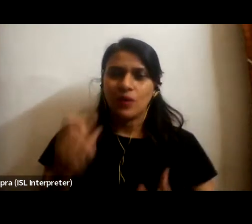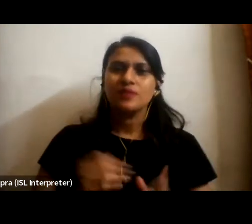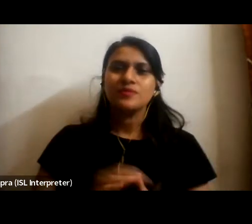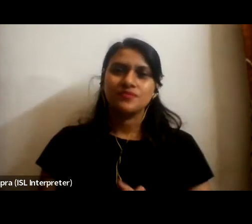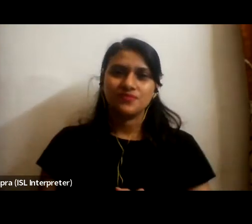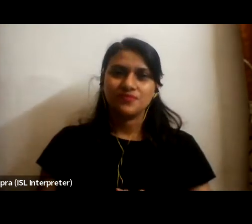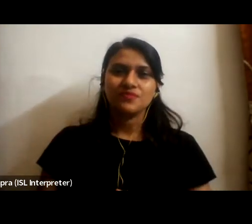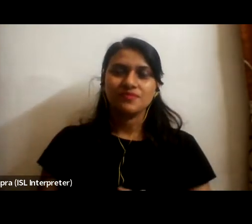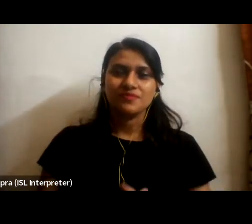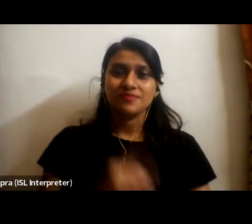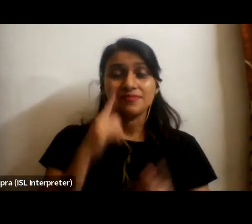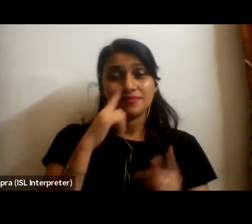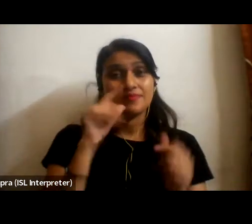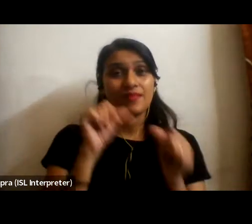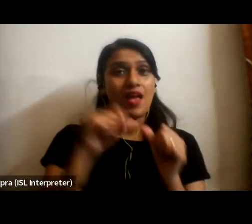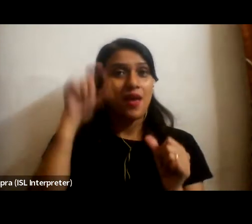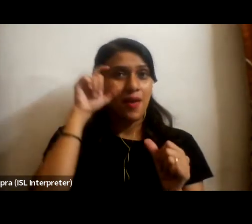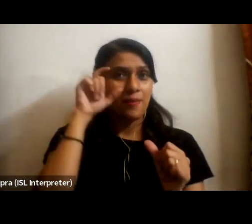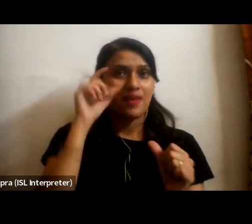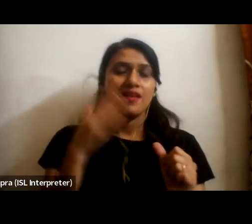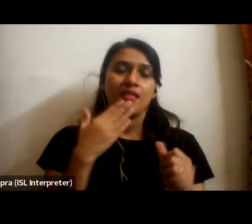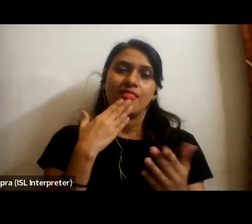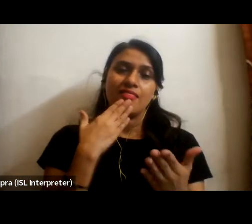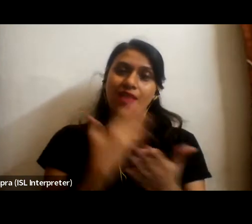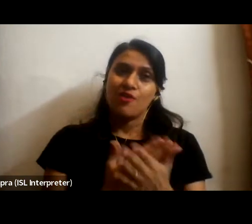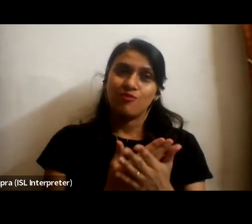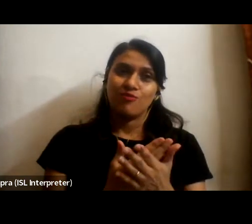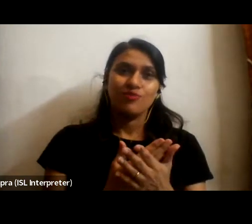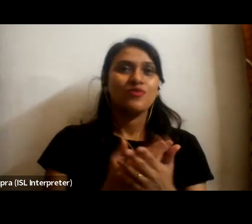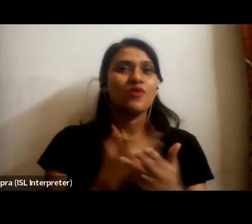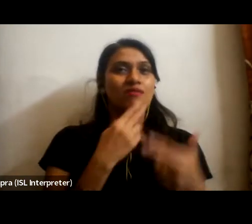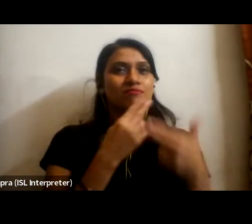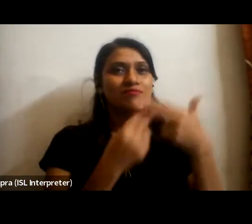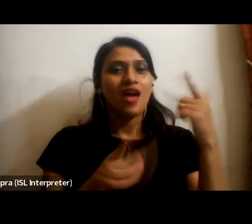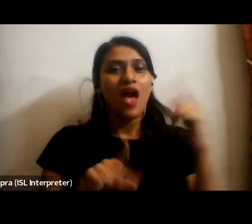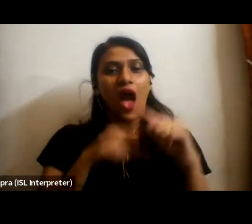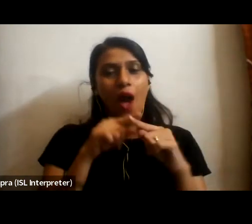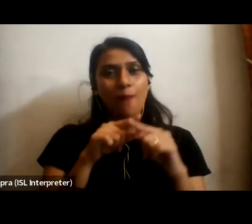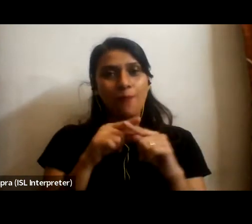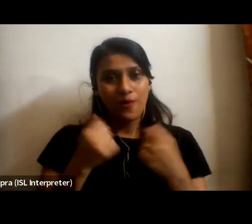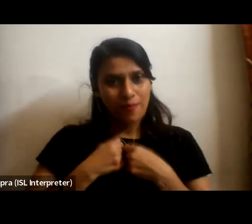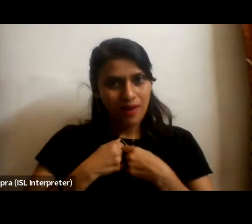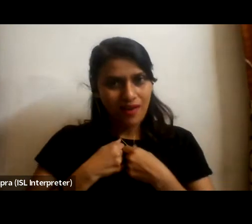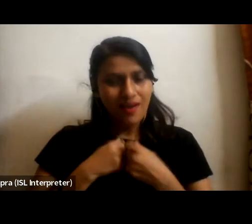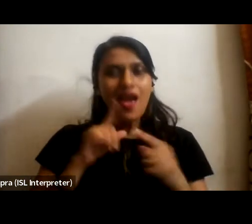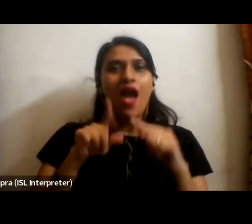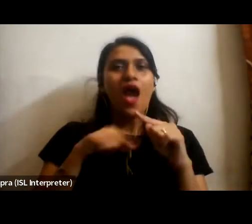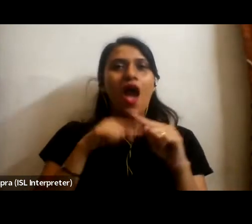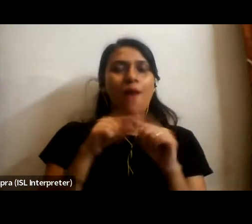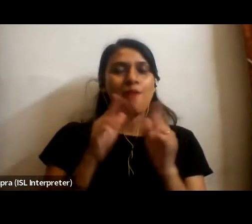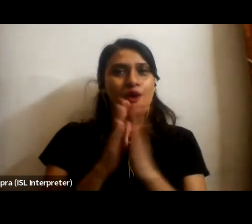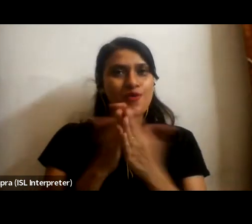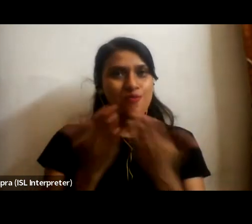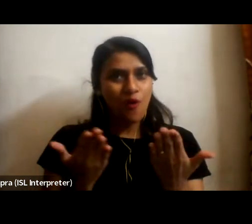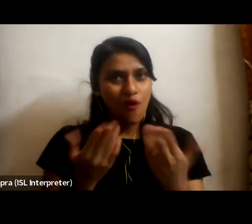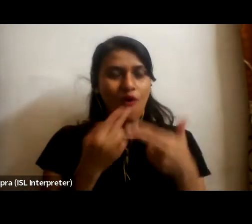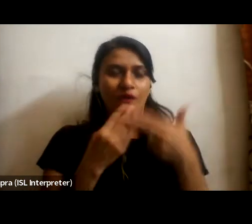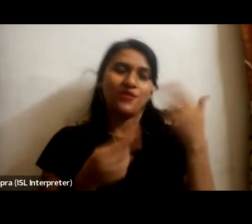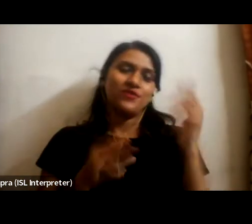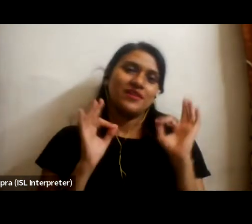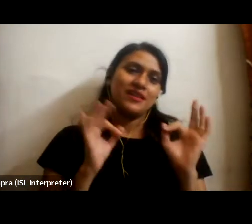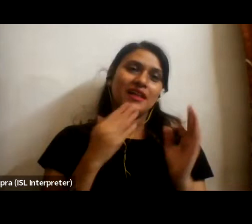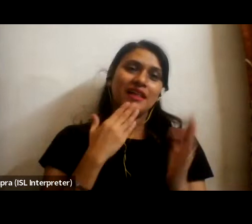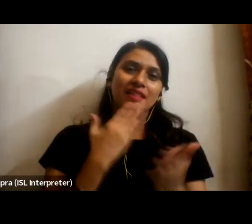you so much, Deepika, for those kind words, both about me and about the book. And I'm